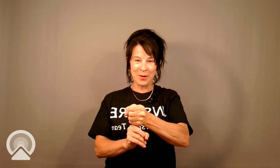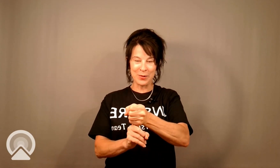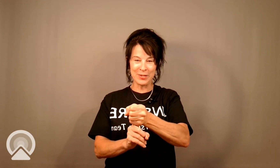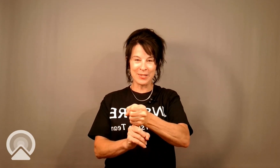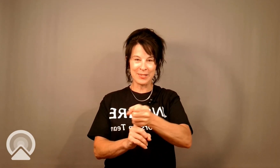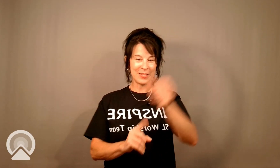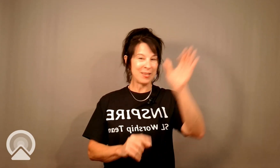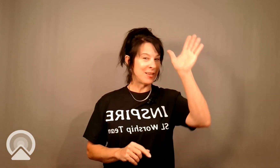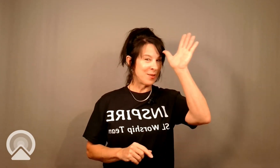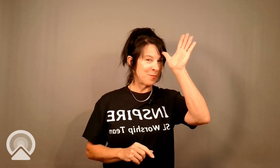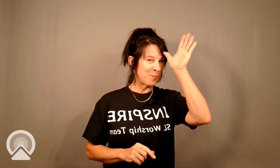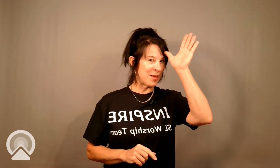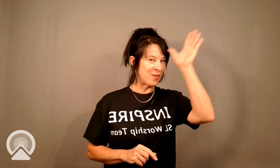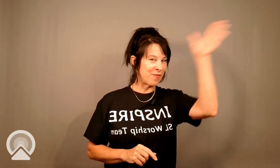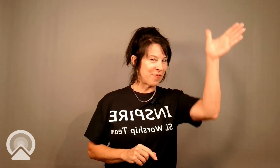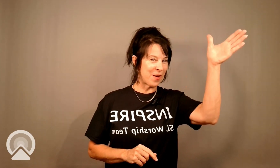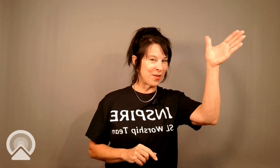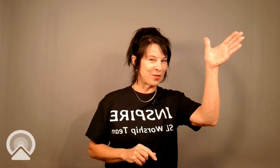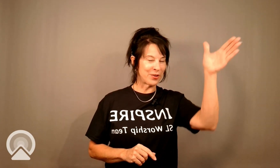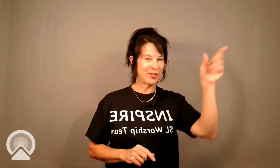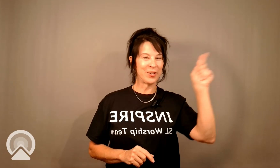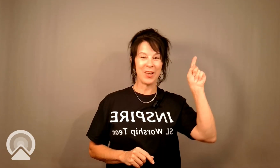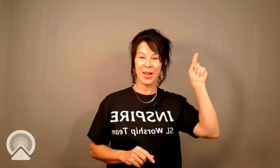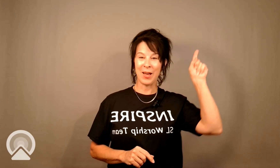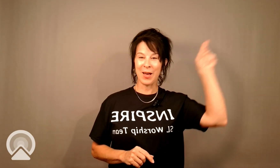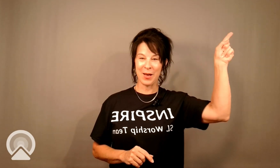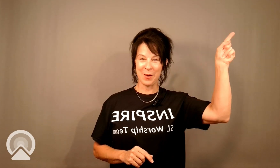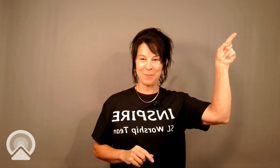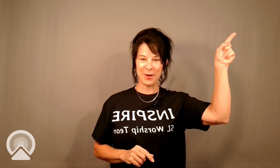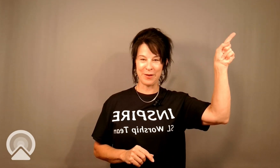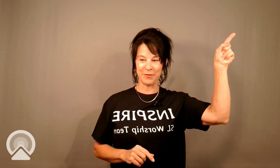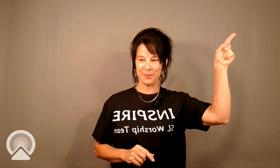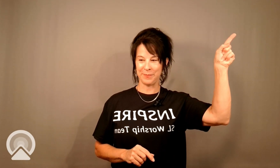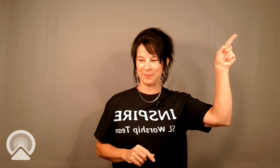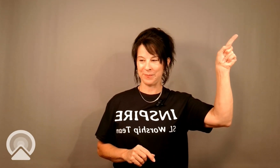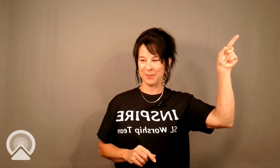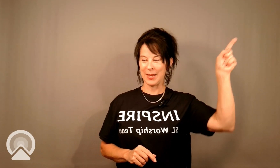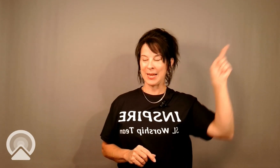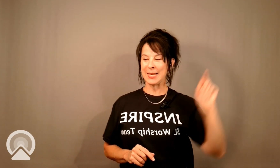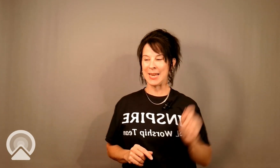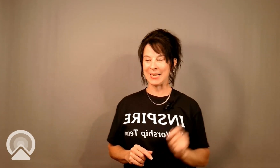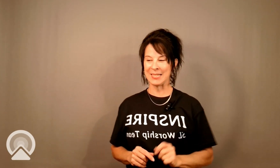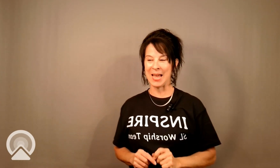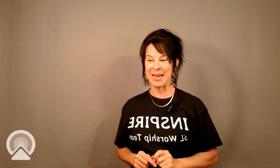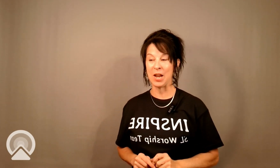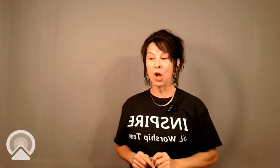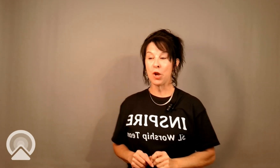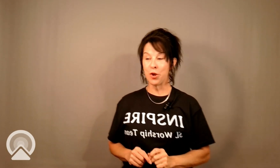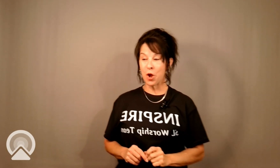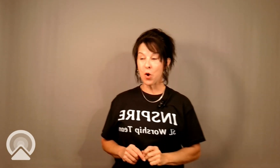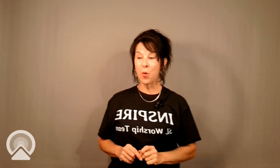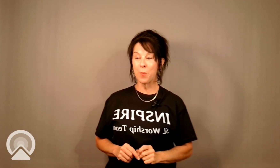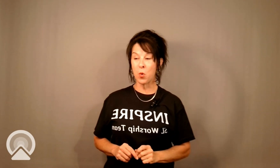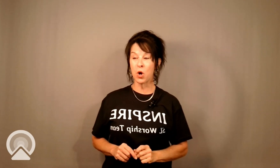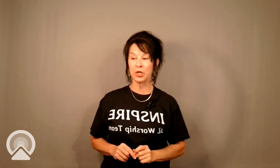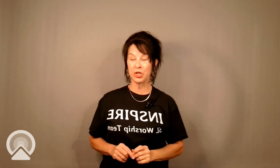held by the Father above. Next line, no more